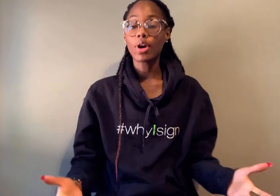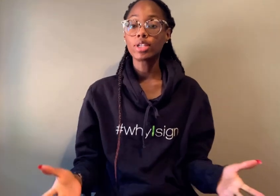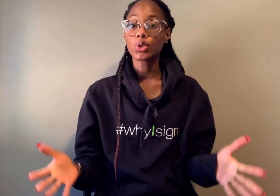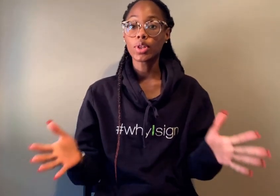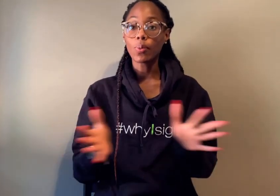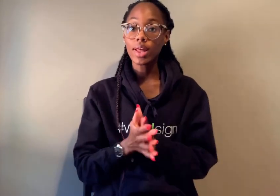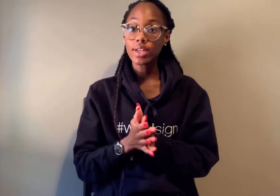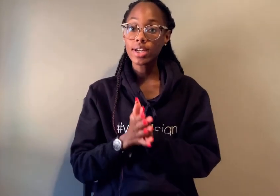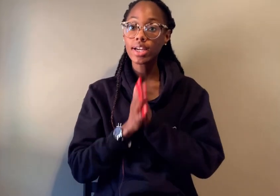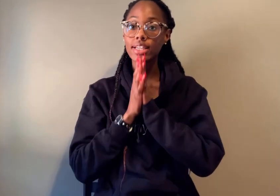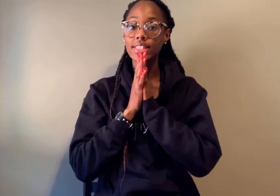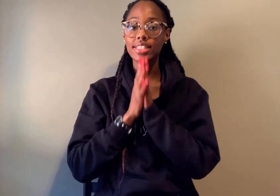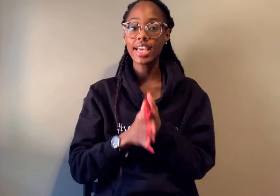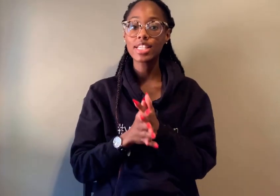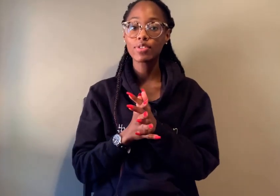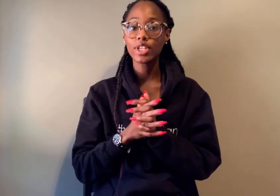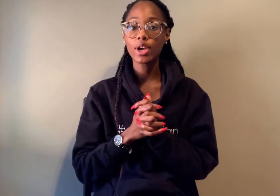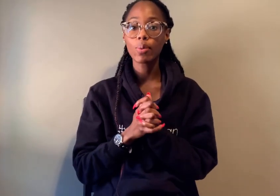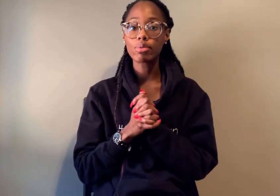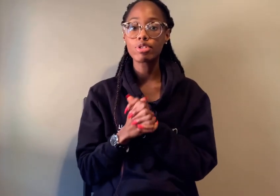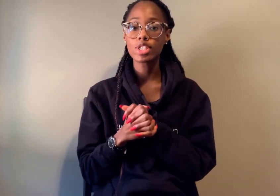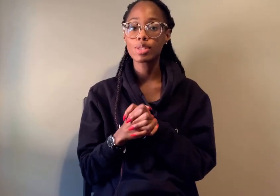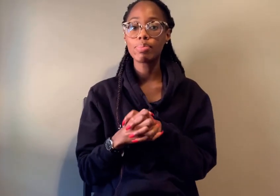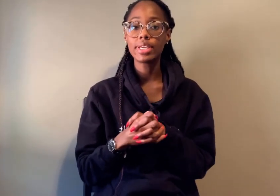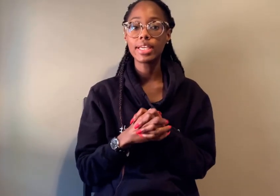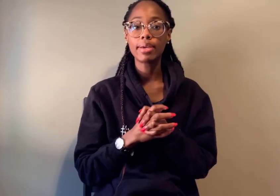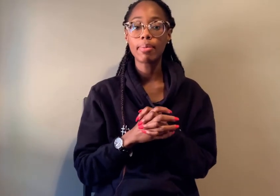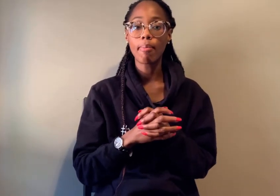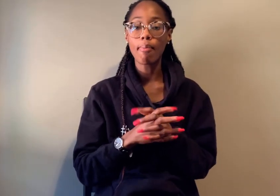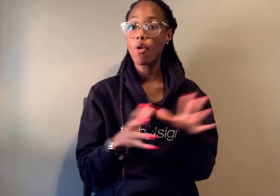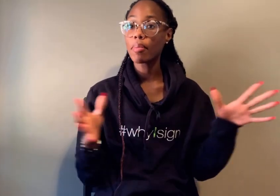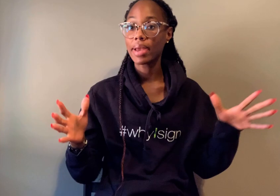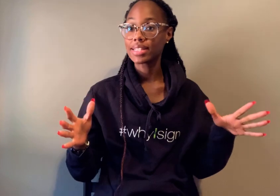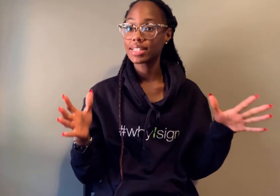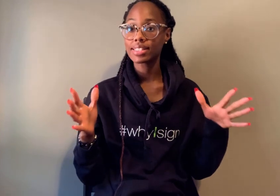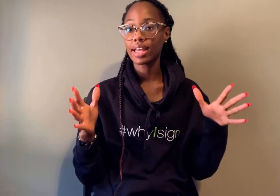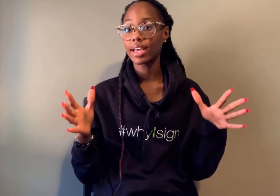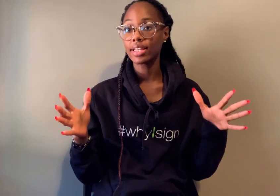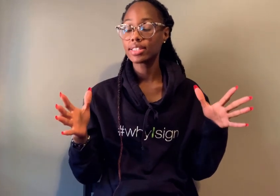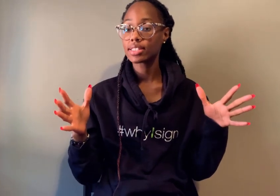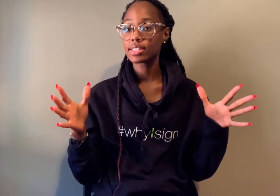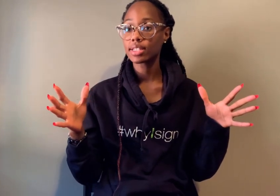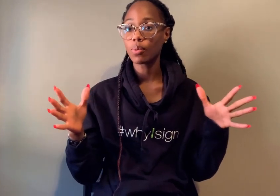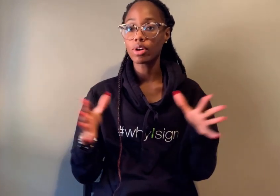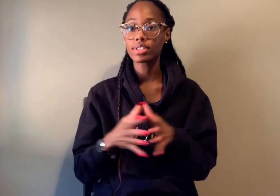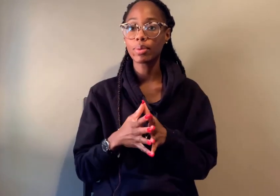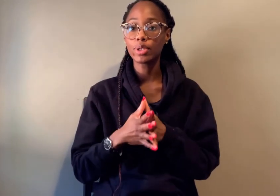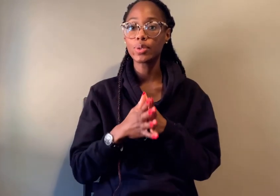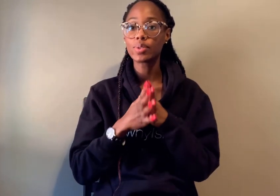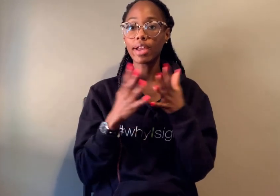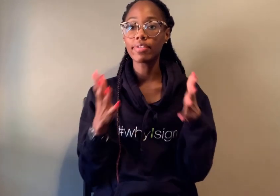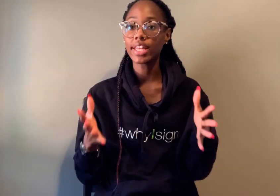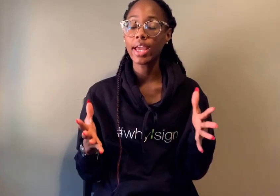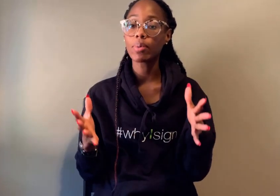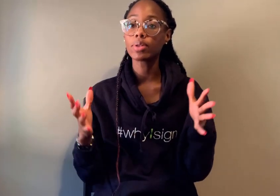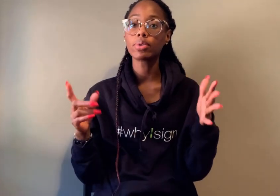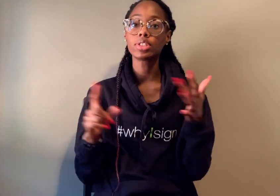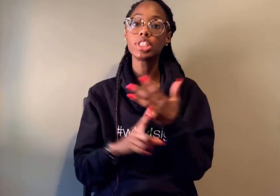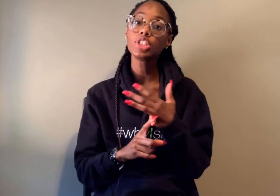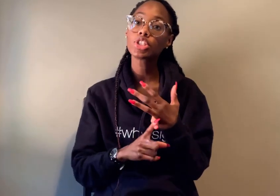enjoying the weather. Today's video will just be more basic signs, words that we use every day, whether we're a